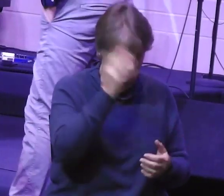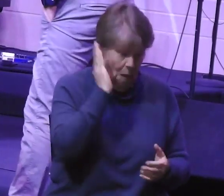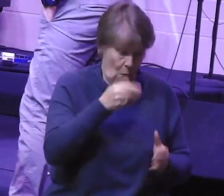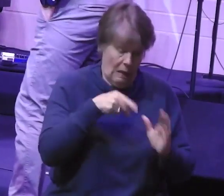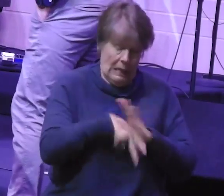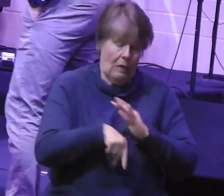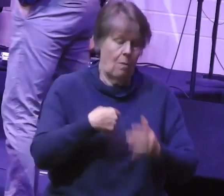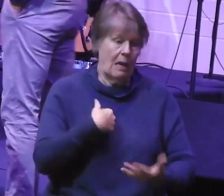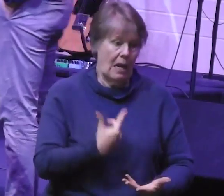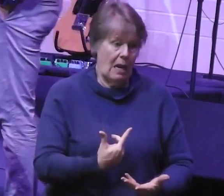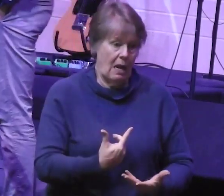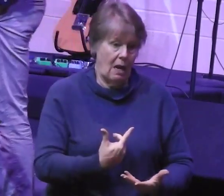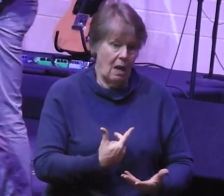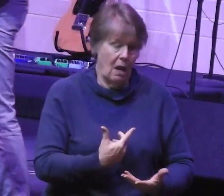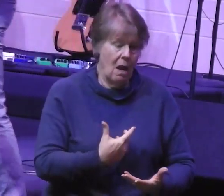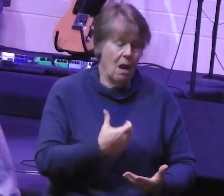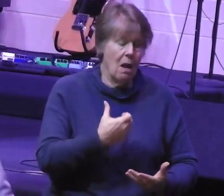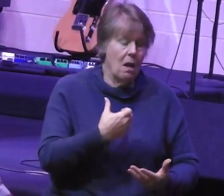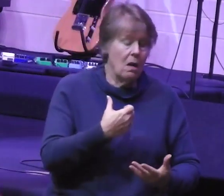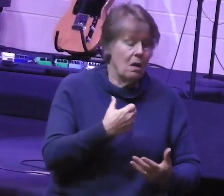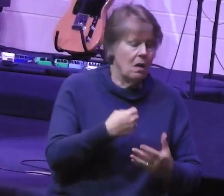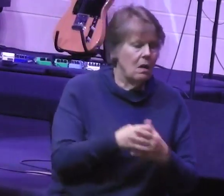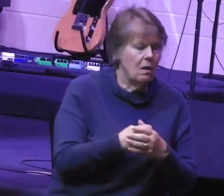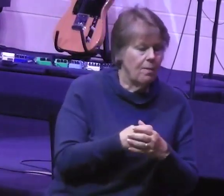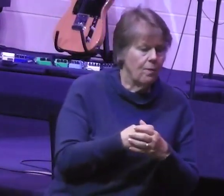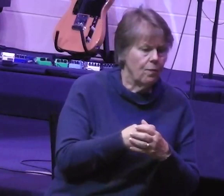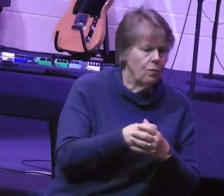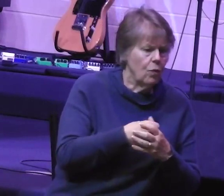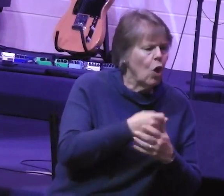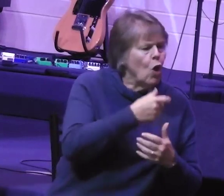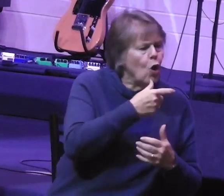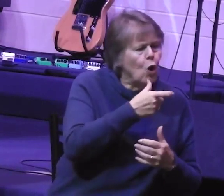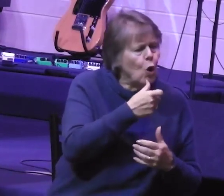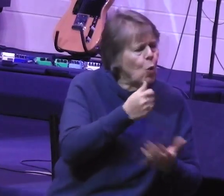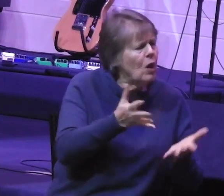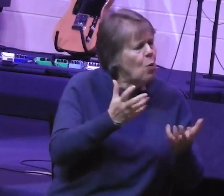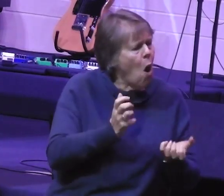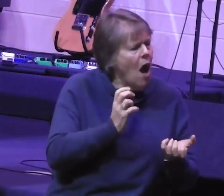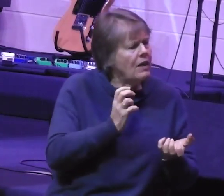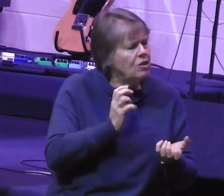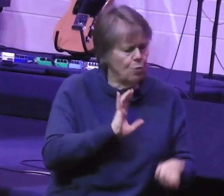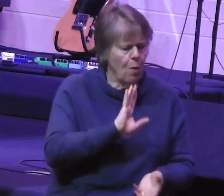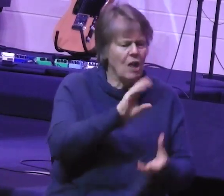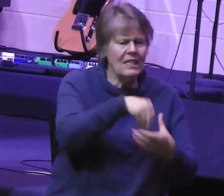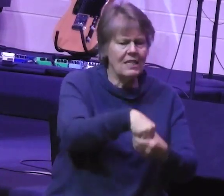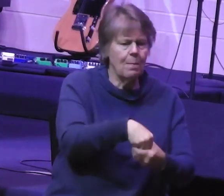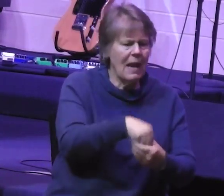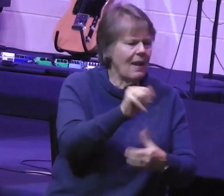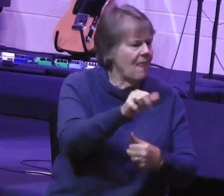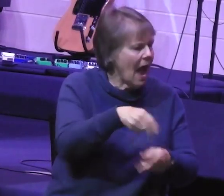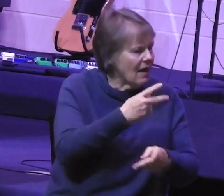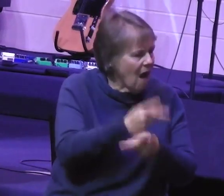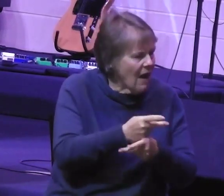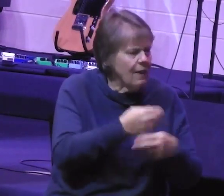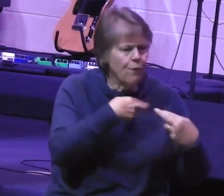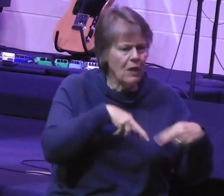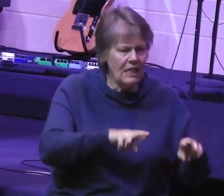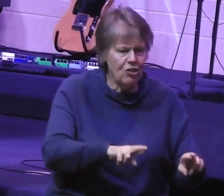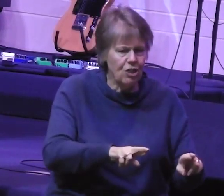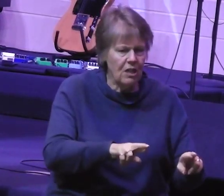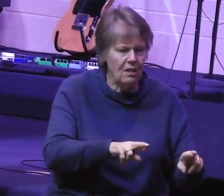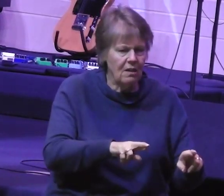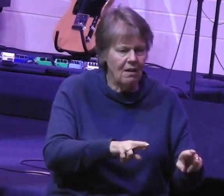who would want to participate in a religion like that? Like who, why in the world, how would